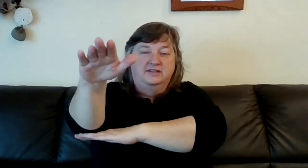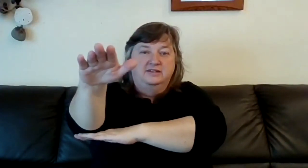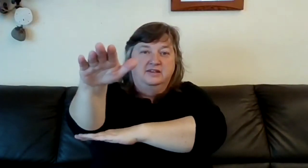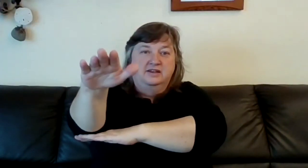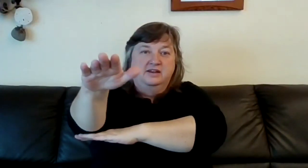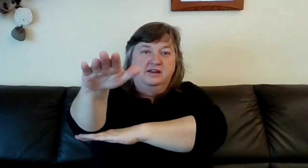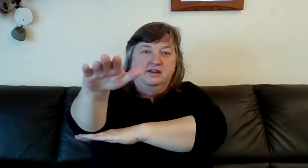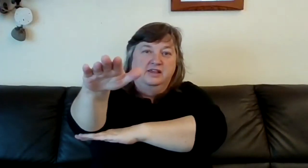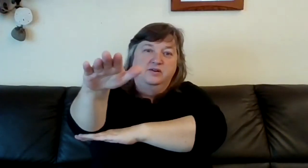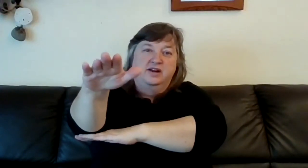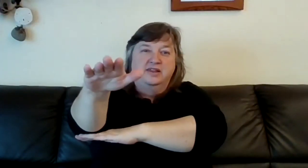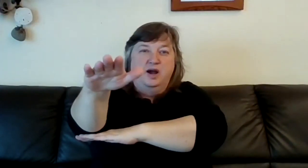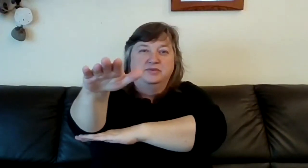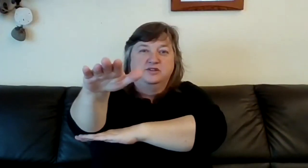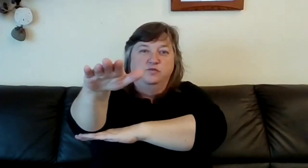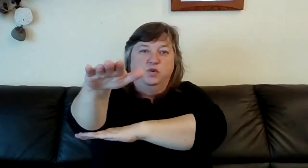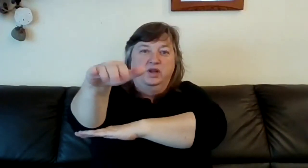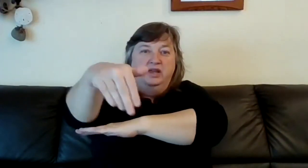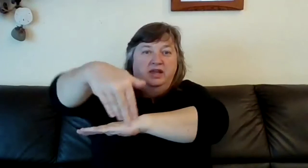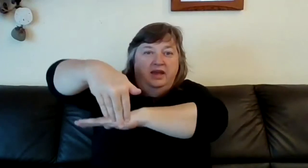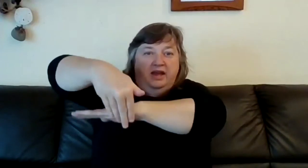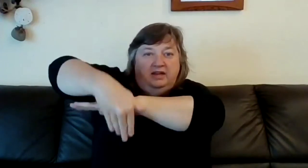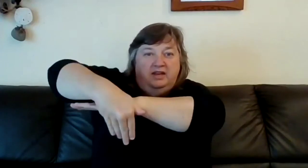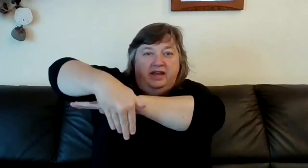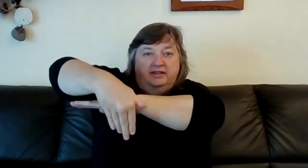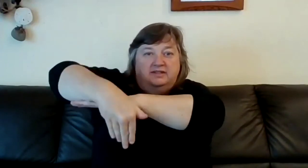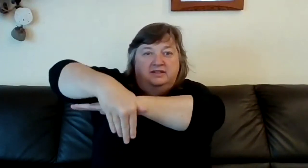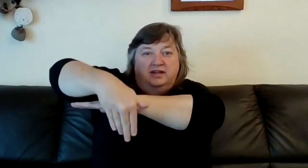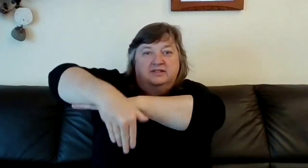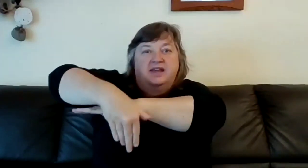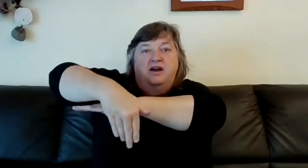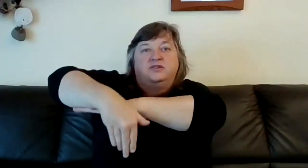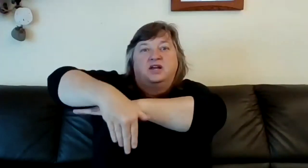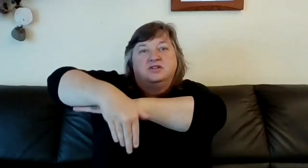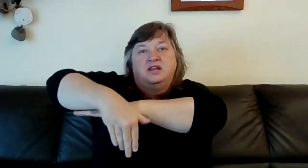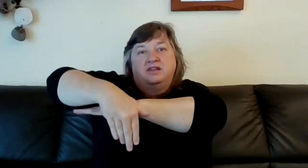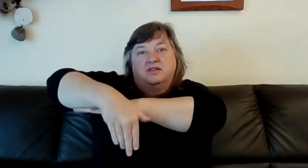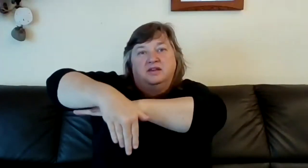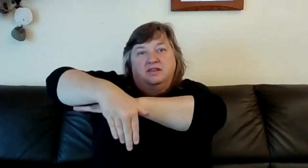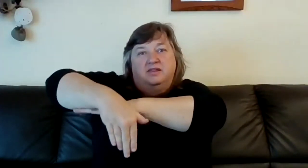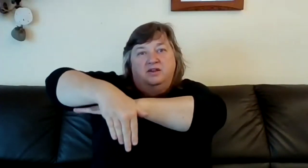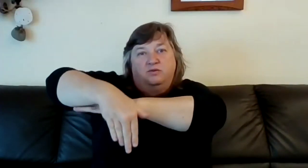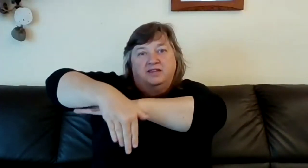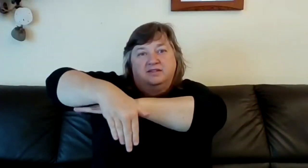faces, you know, kind of the opposite of morning, and night ducks down underneath the horizon